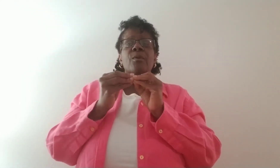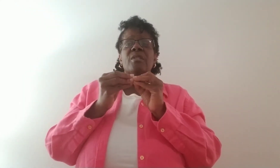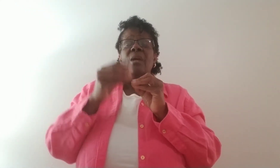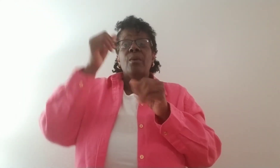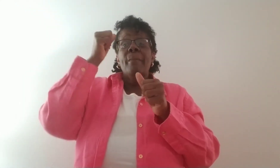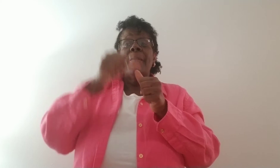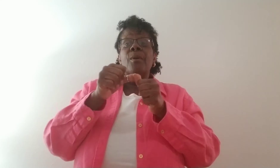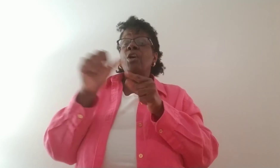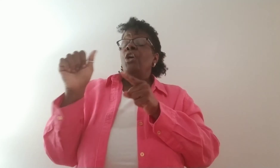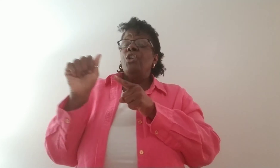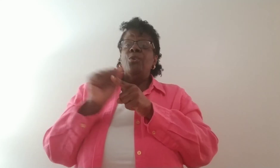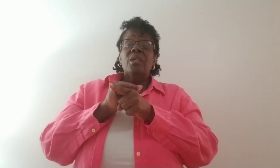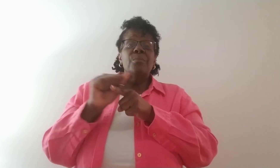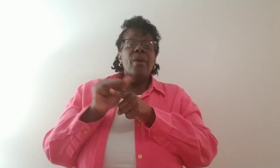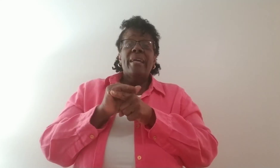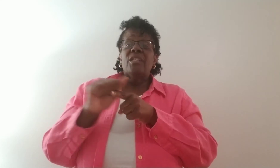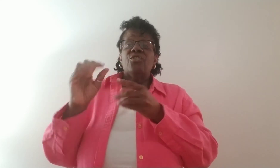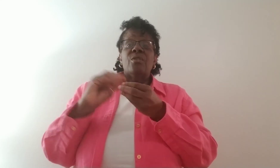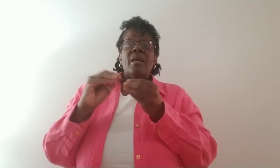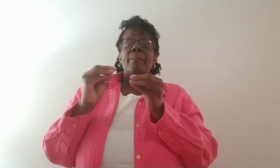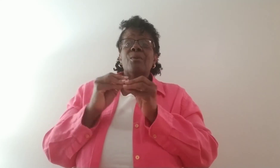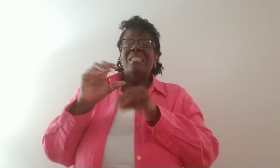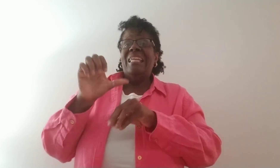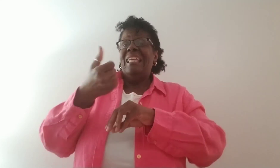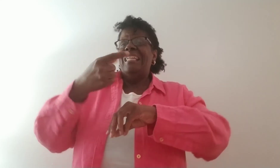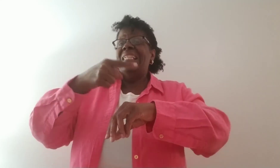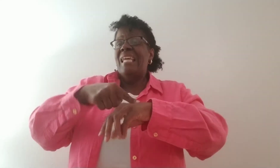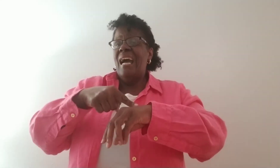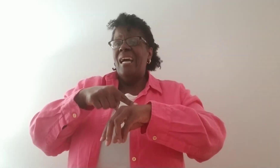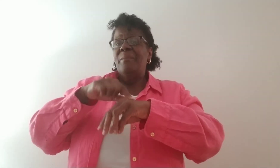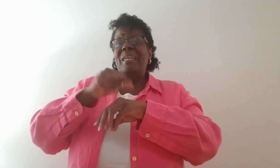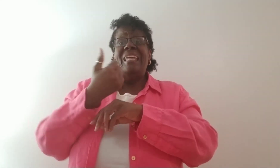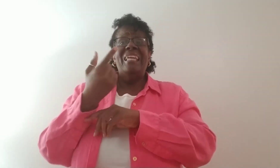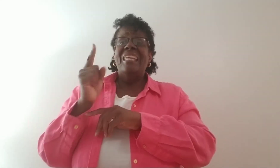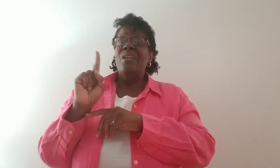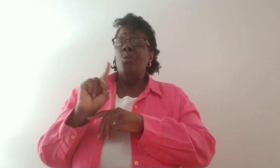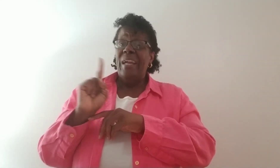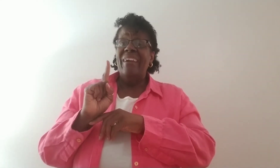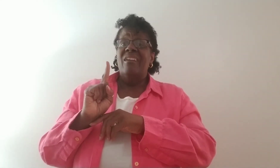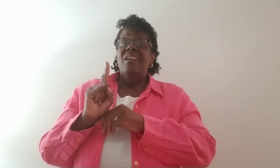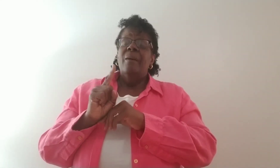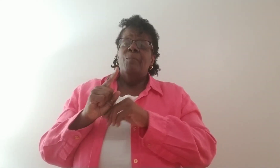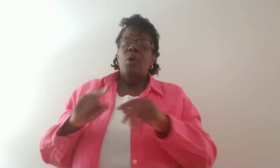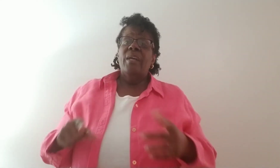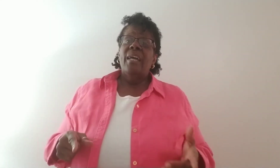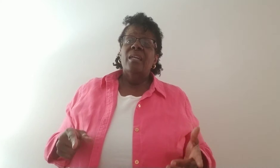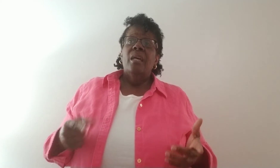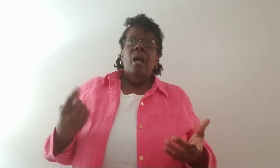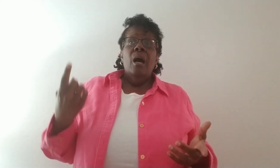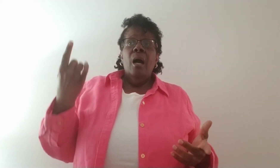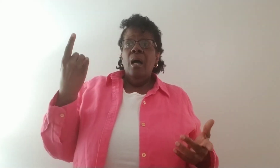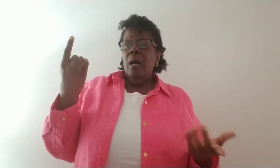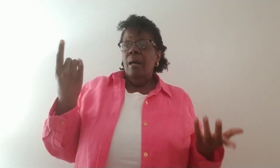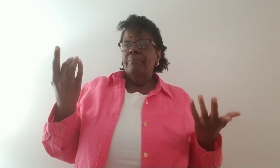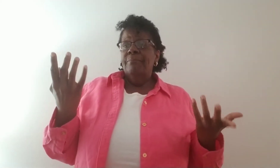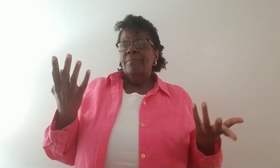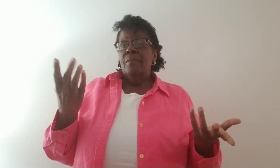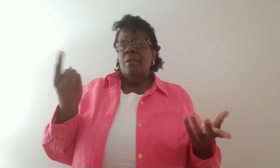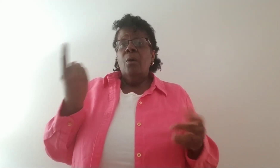And remember, you can practice your numbers anytime, anywhere, okay? Only